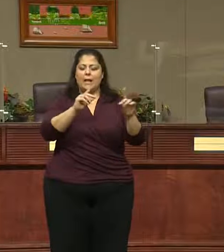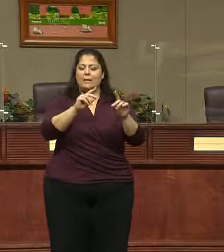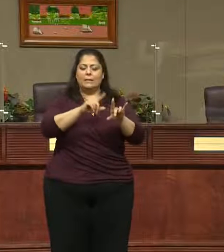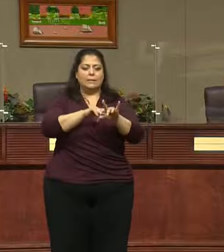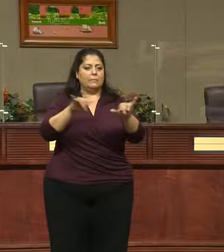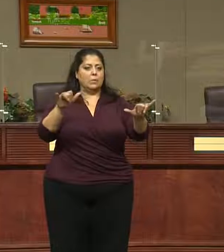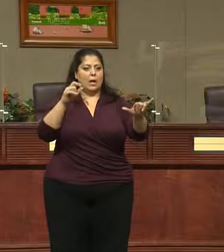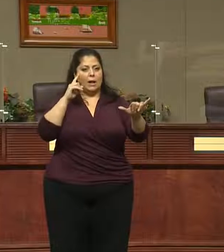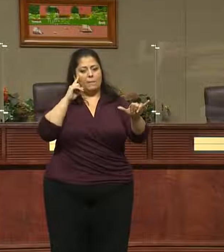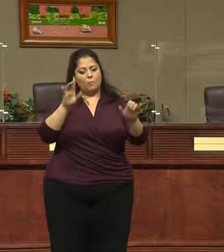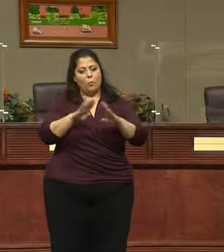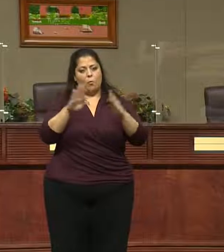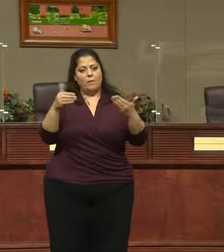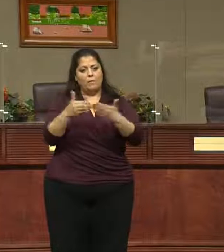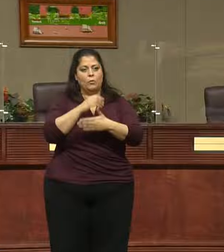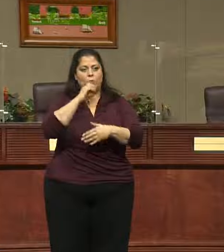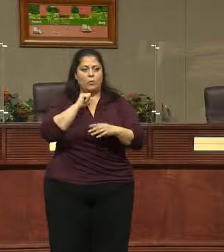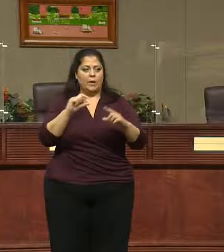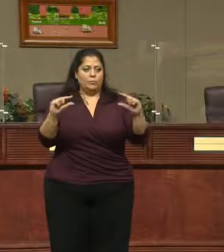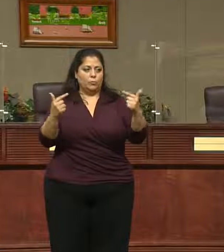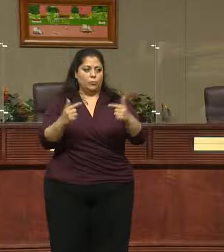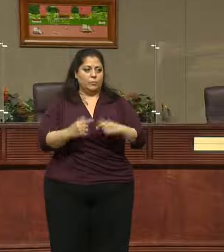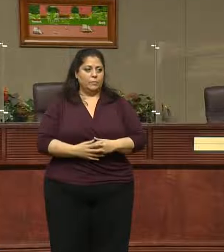this new age group.